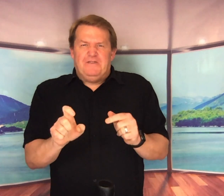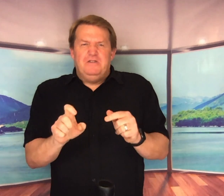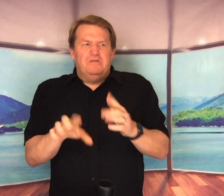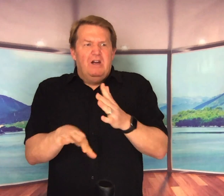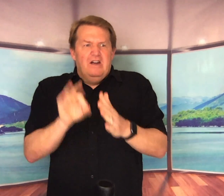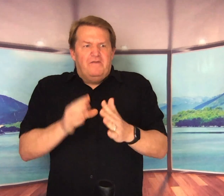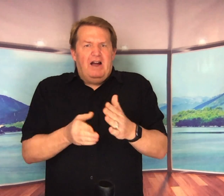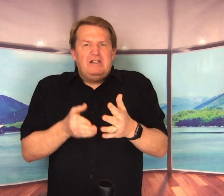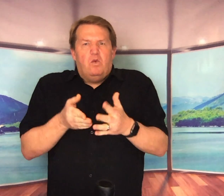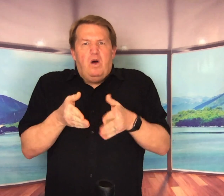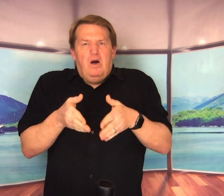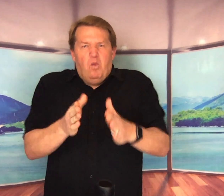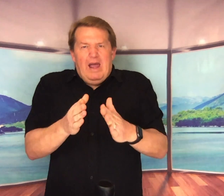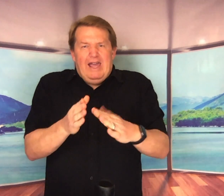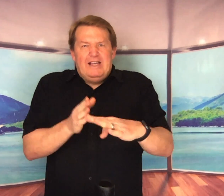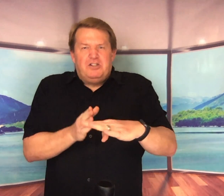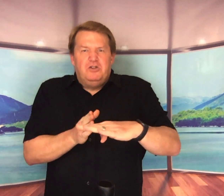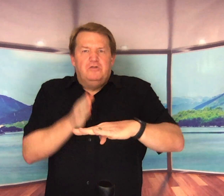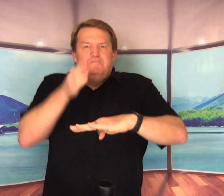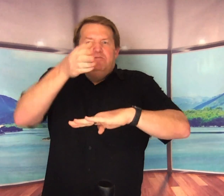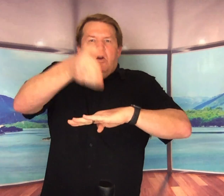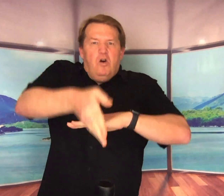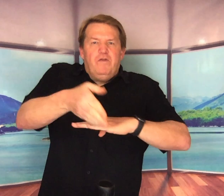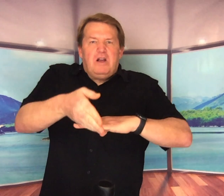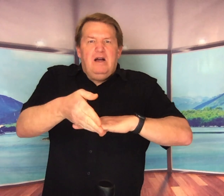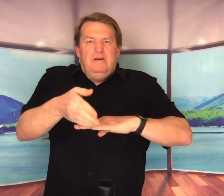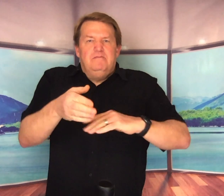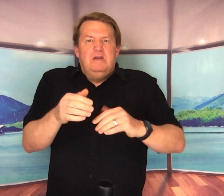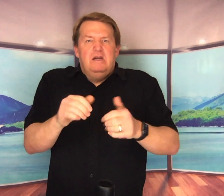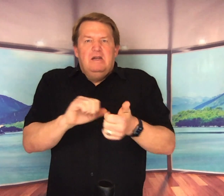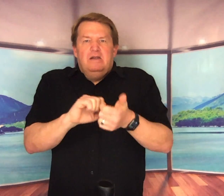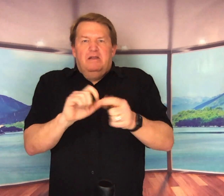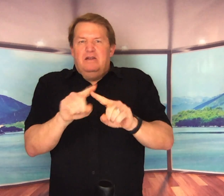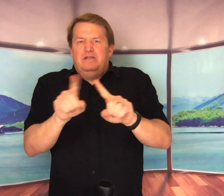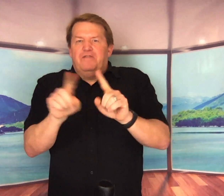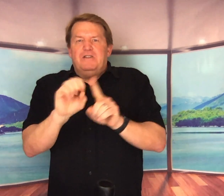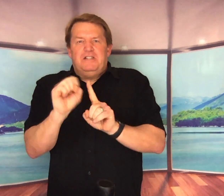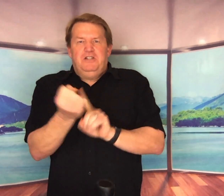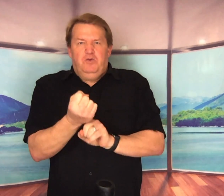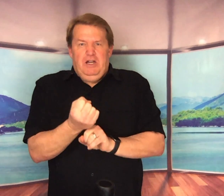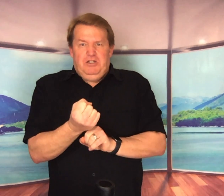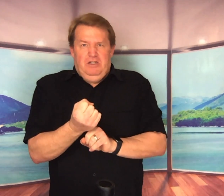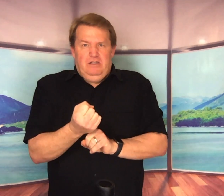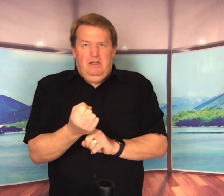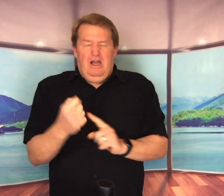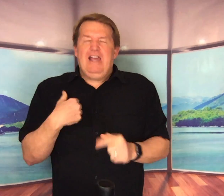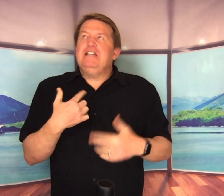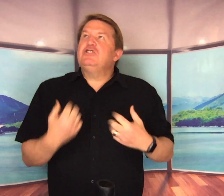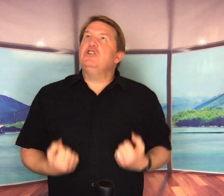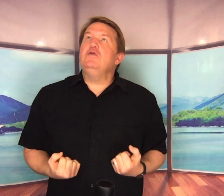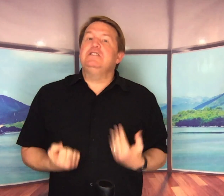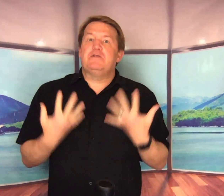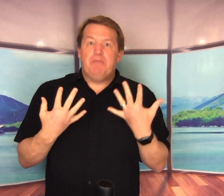to find a way to overcome the different situations. I get so